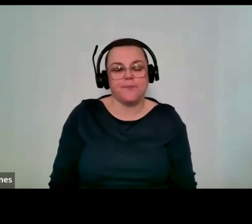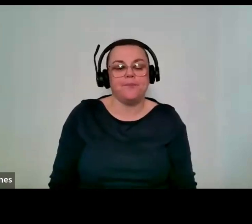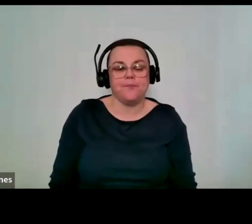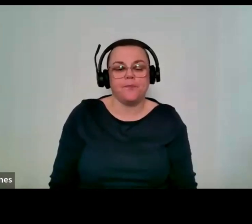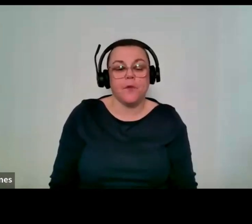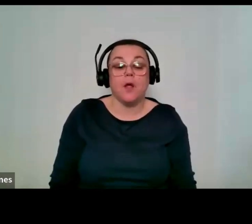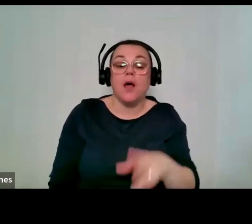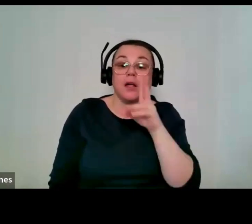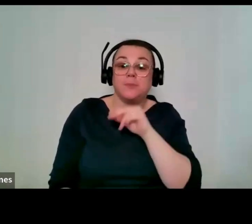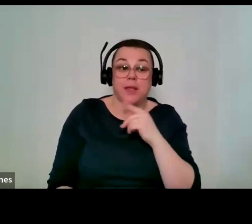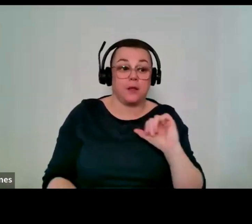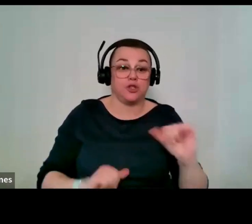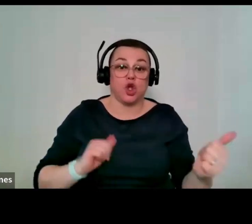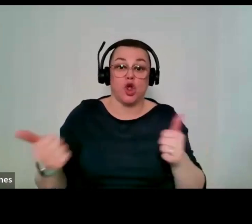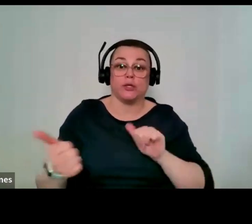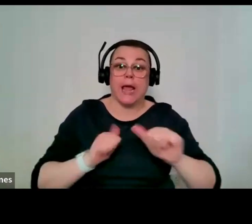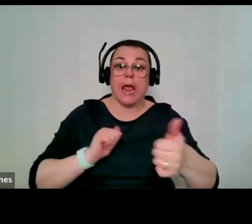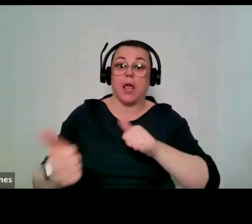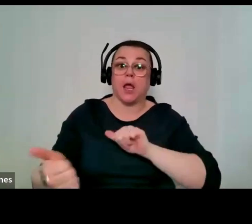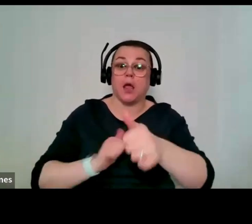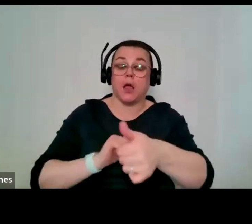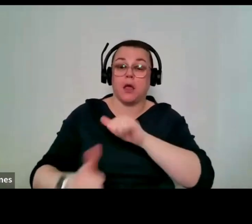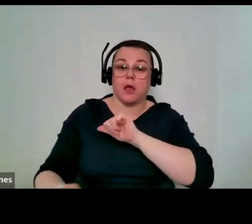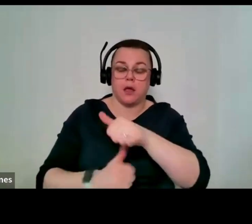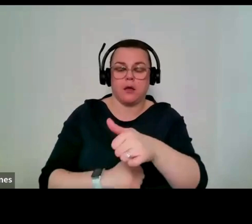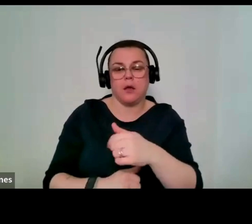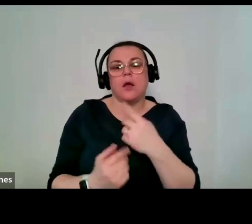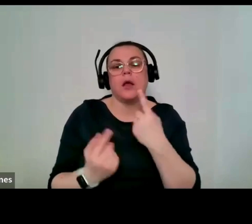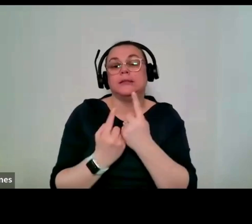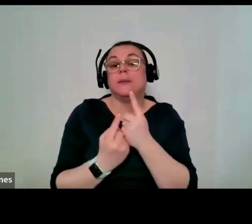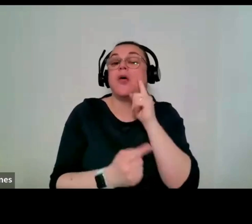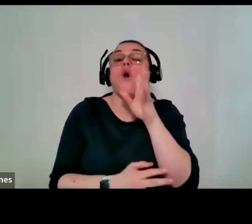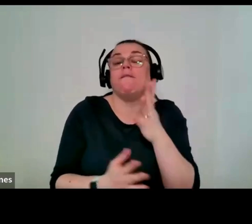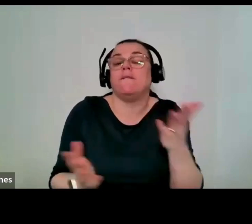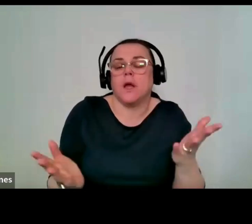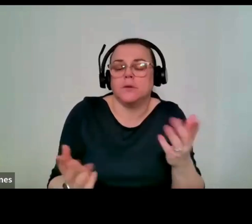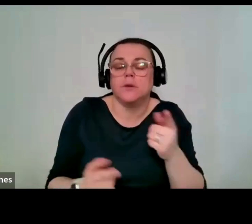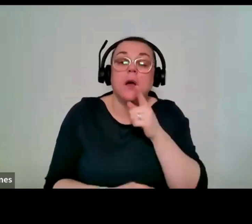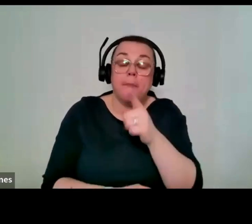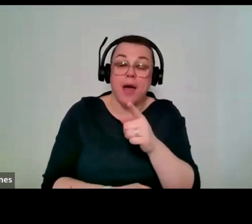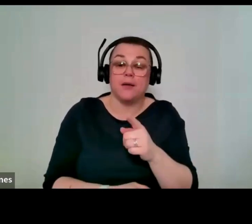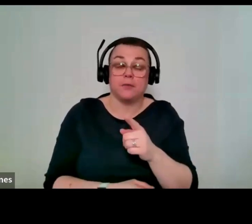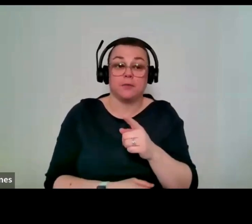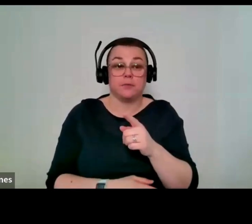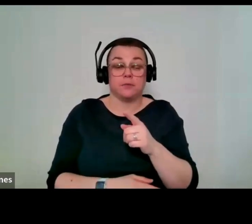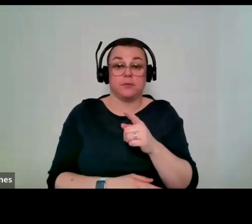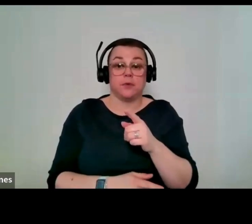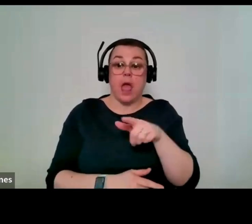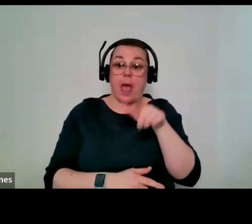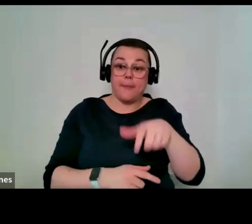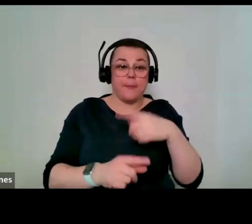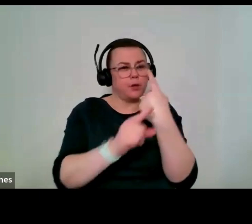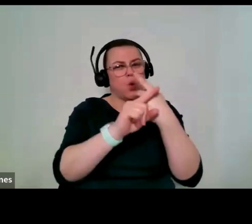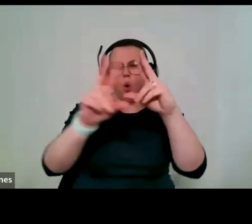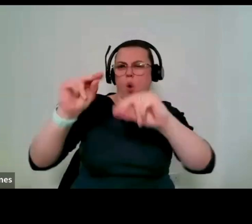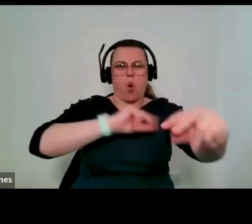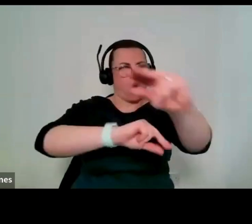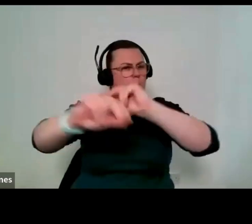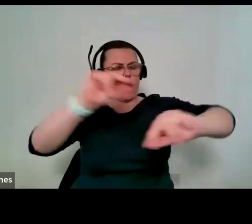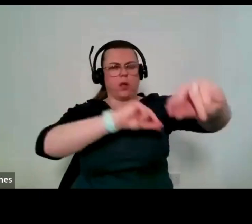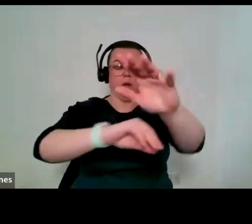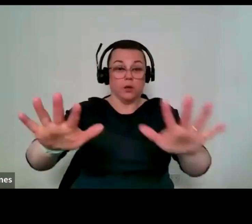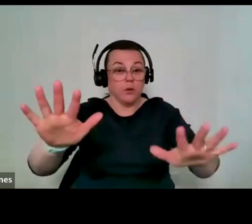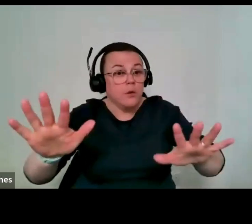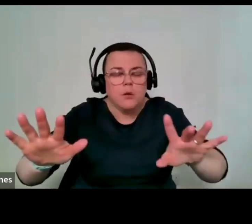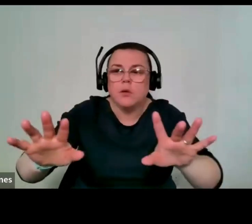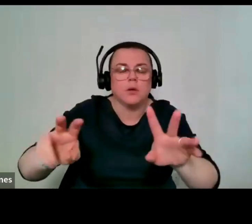Speak once a time. Something quite obvious, but if people are over talking all the time, it makes it difficult